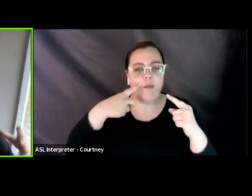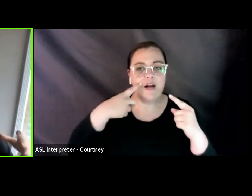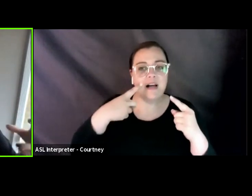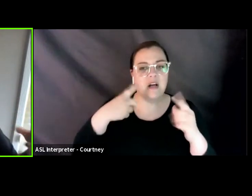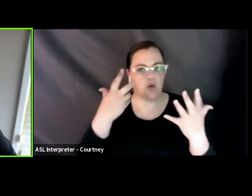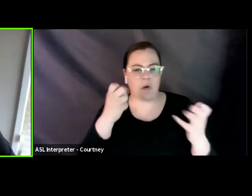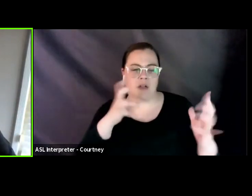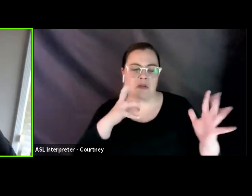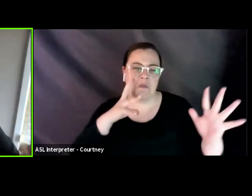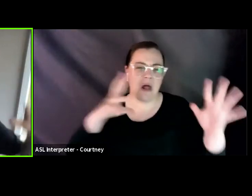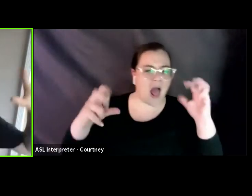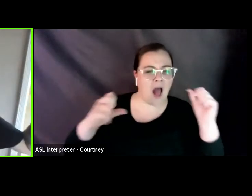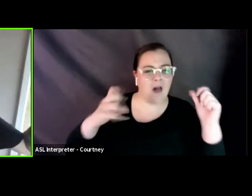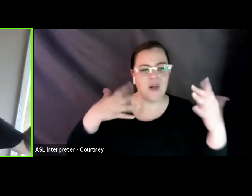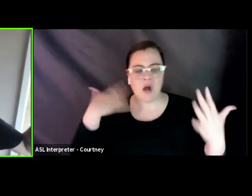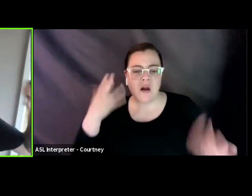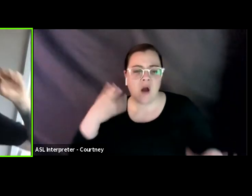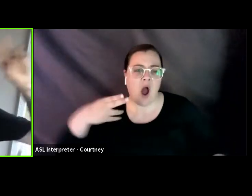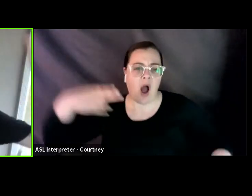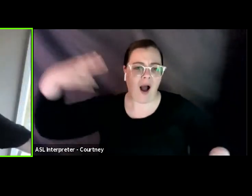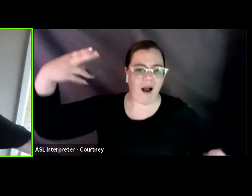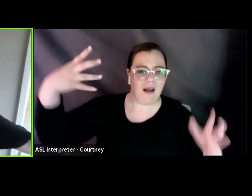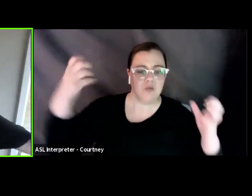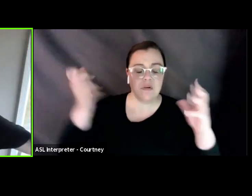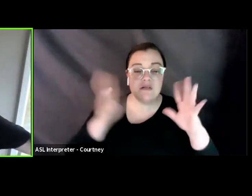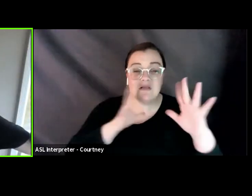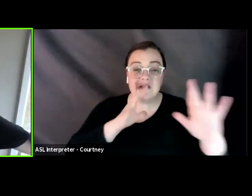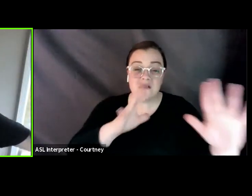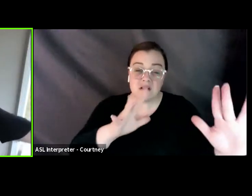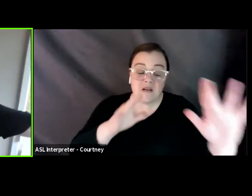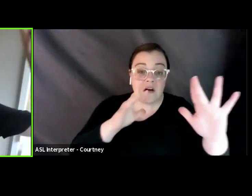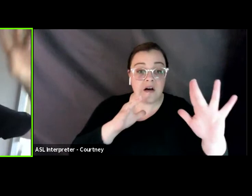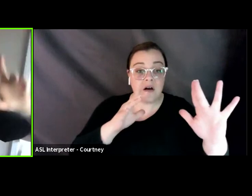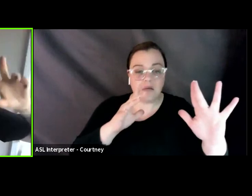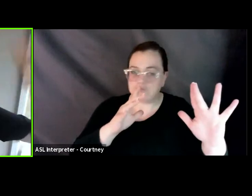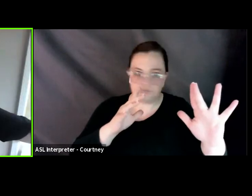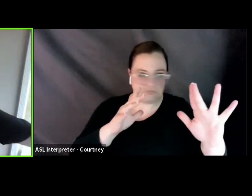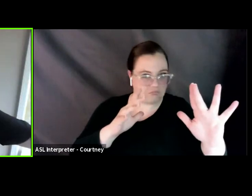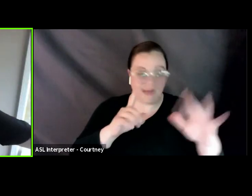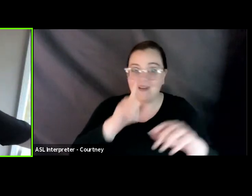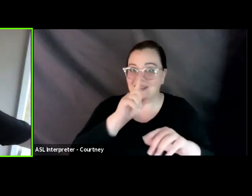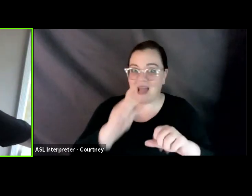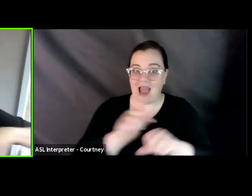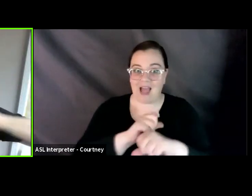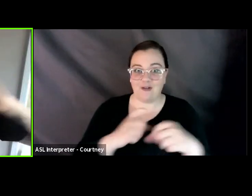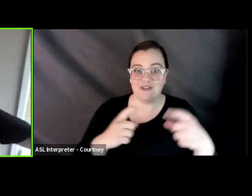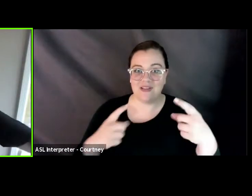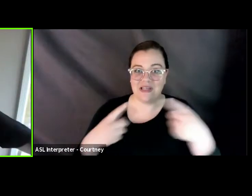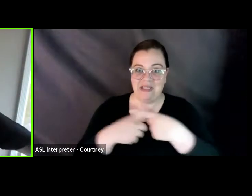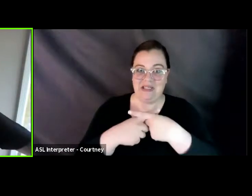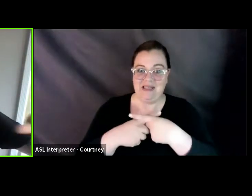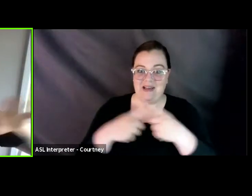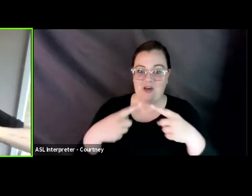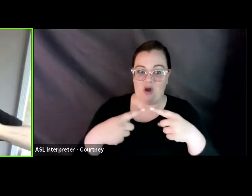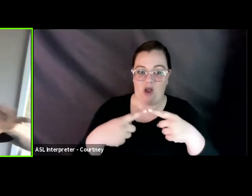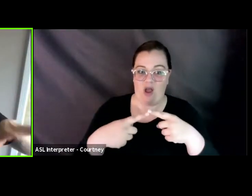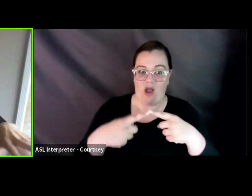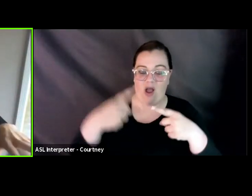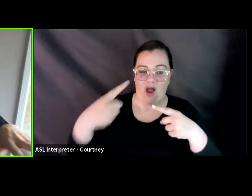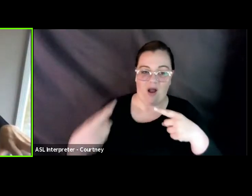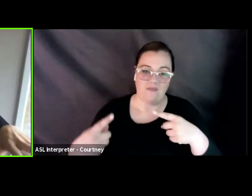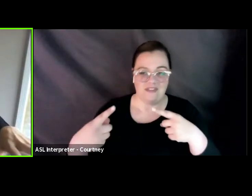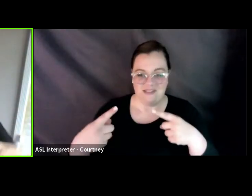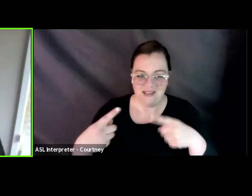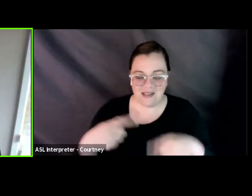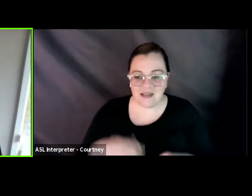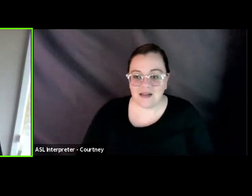high. We got to grip. We got to open up. We got to give it our all. And that is the exact antithesis, right? It's the antithesis of what we're